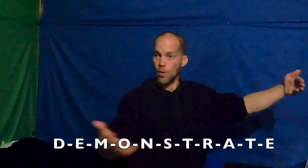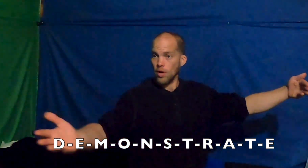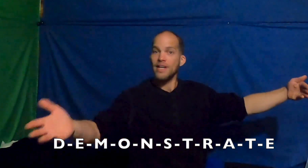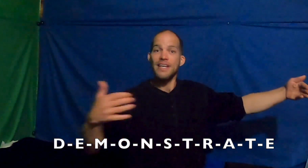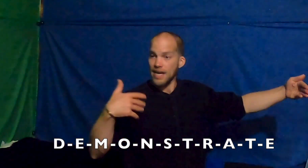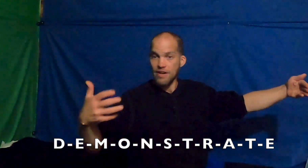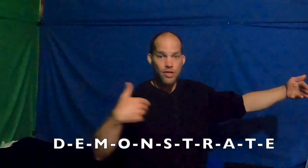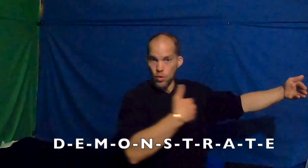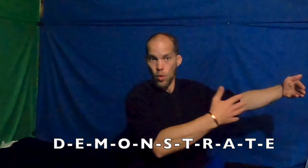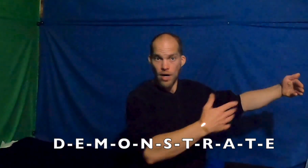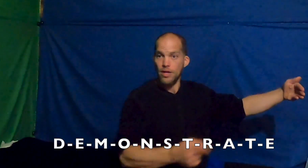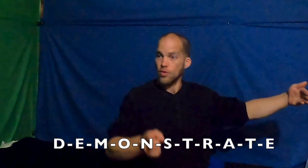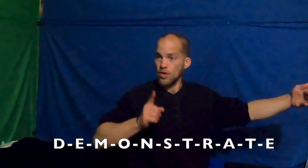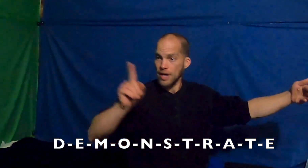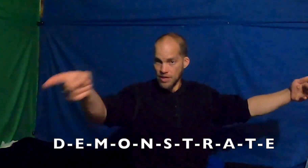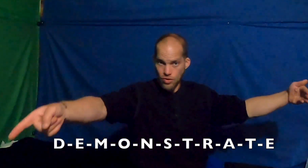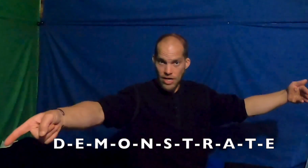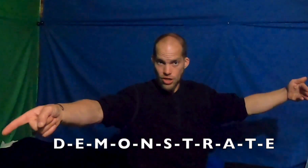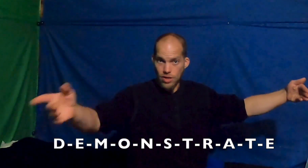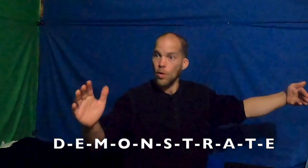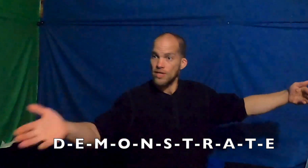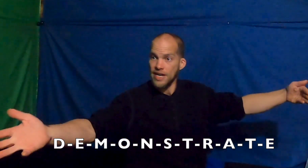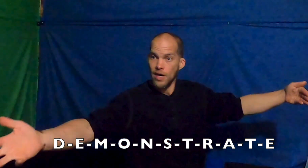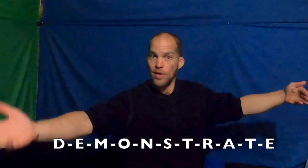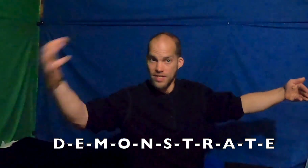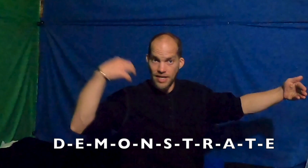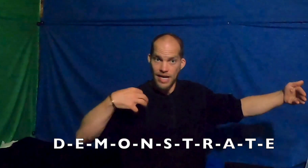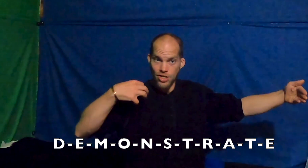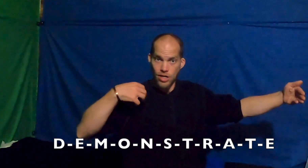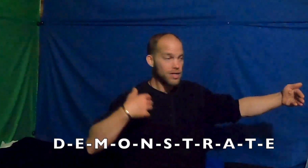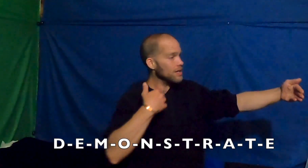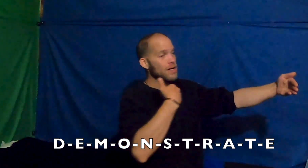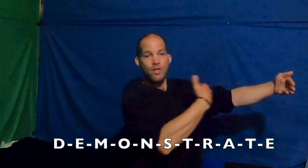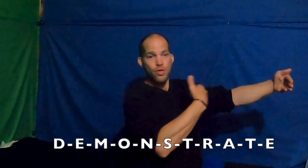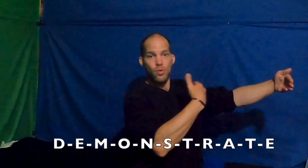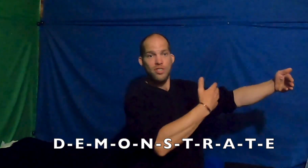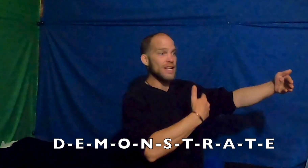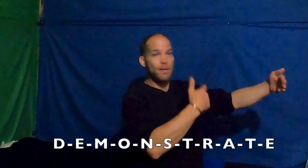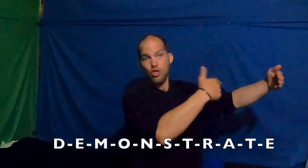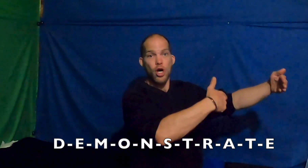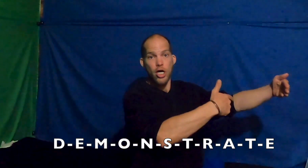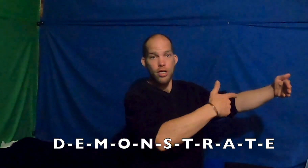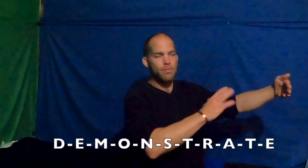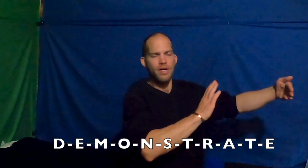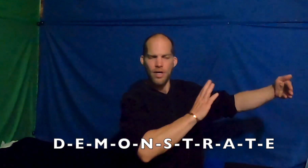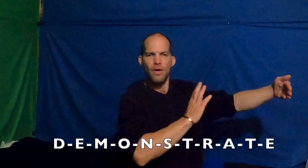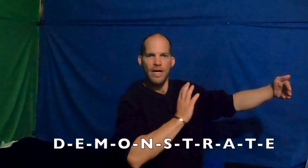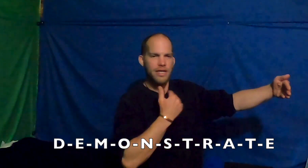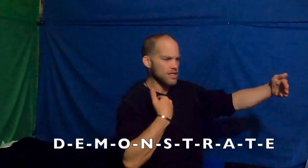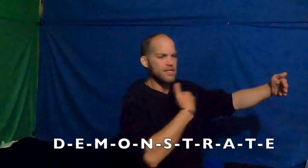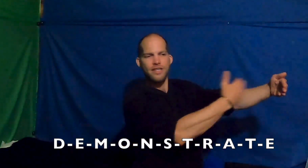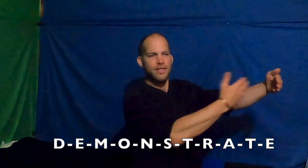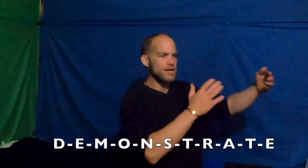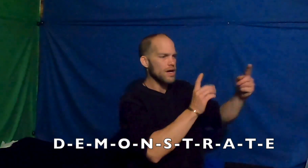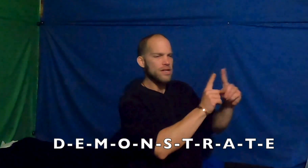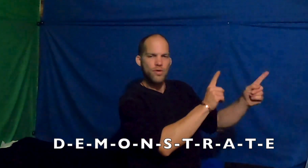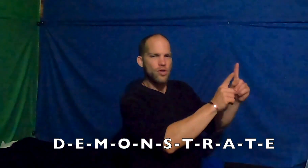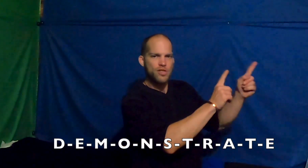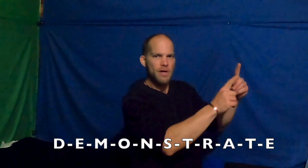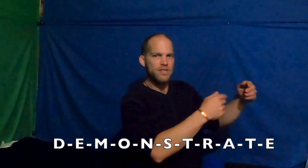or giving to one through a demonstration or taking one's attention to set them straight. But you know, like this isn't, those aren't spelled the same